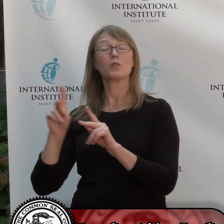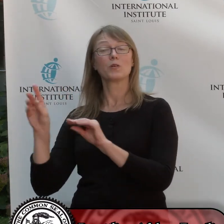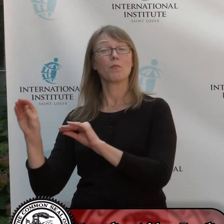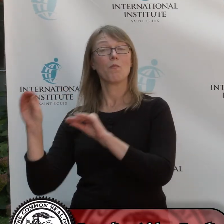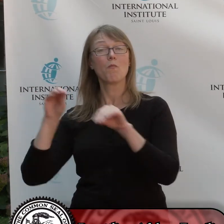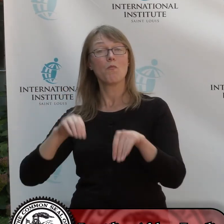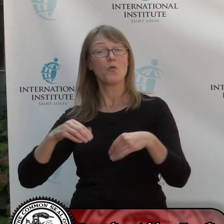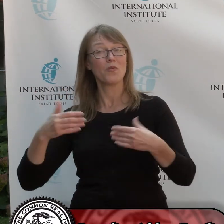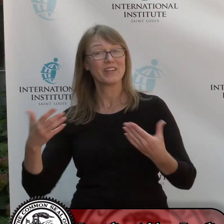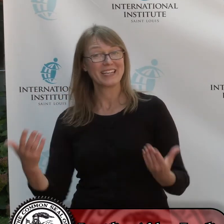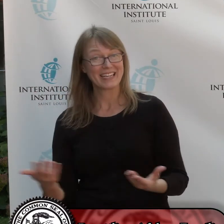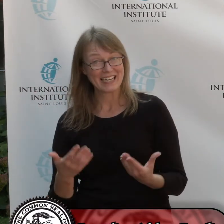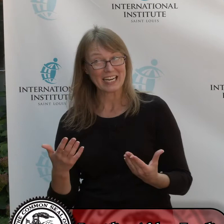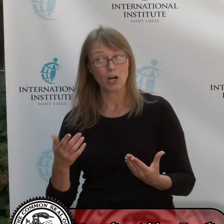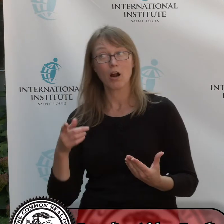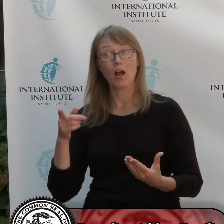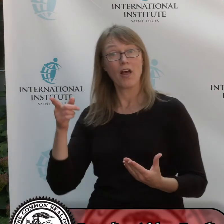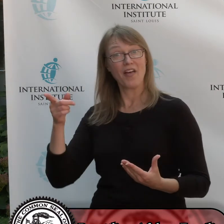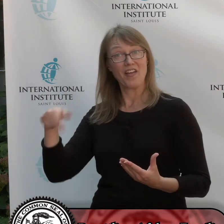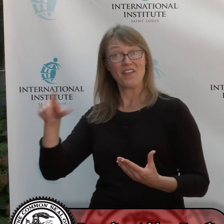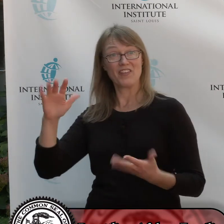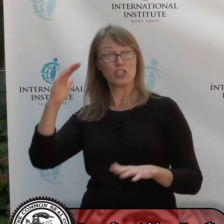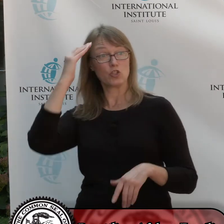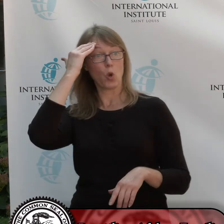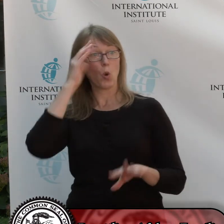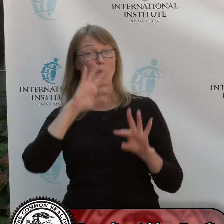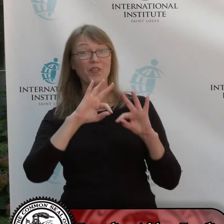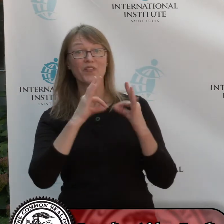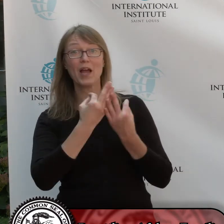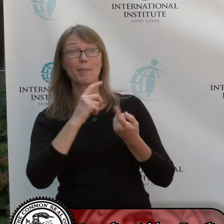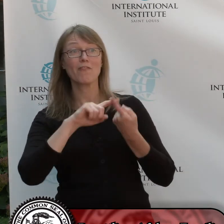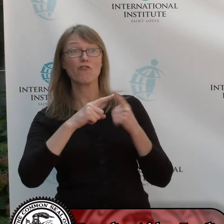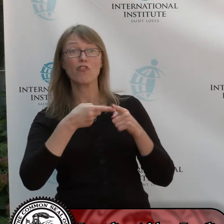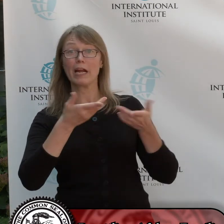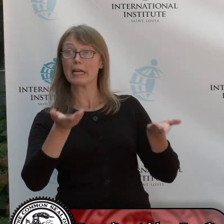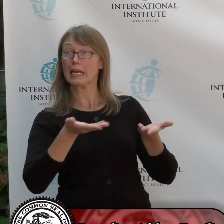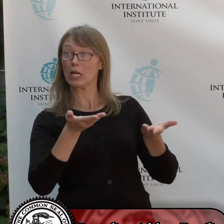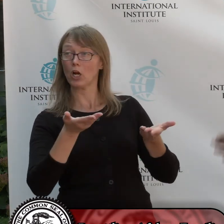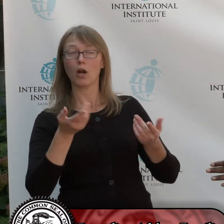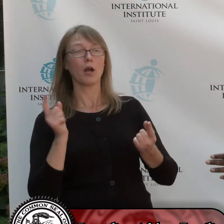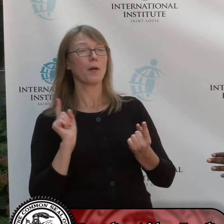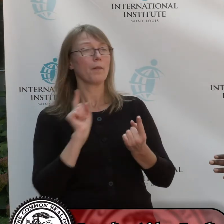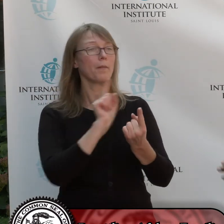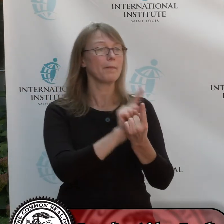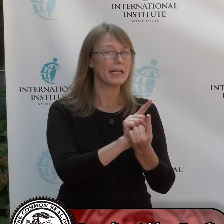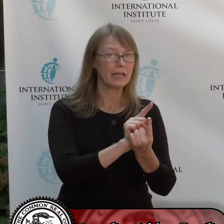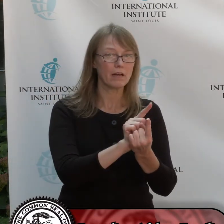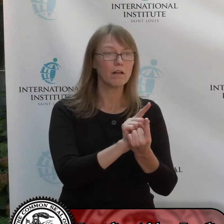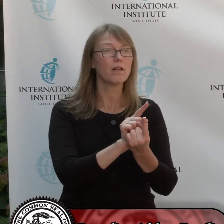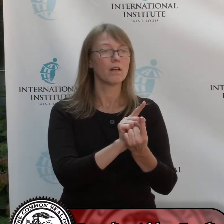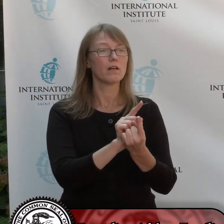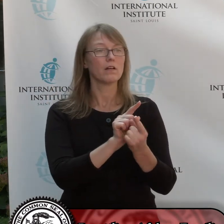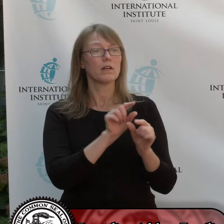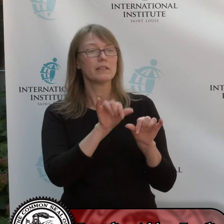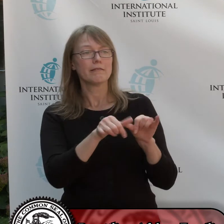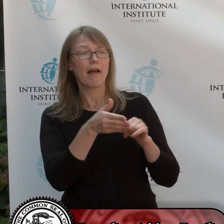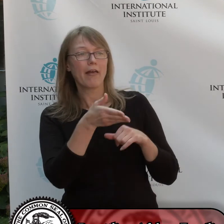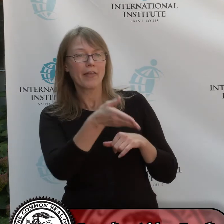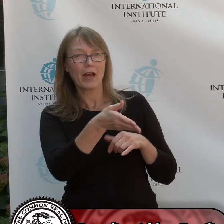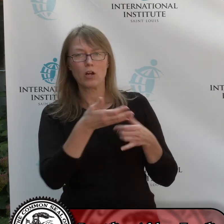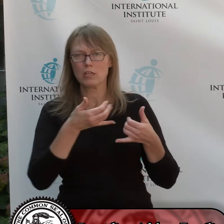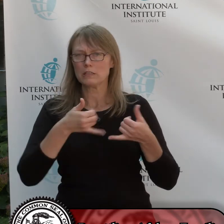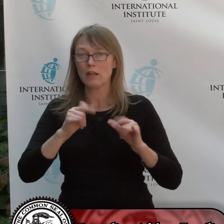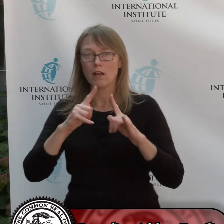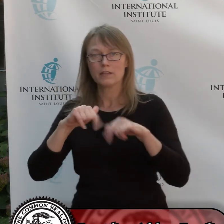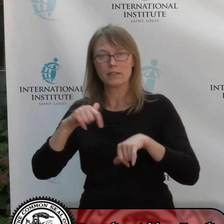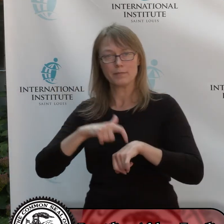the community, but that's just temporary. So whilst they go there, we still have to find housing for them. If